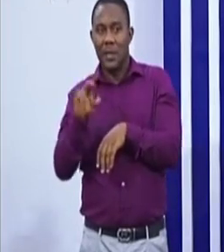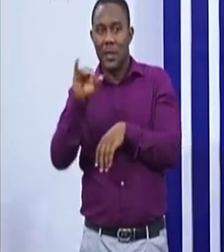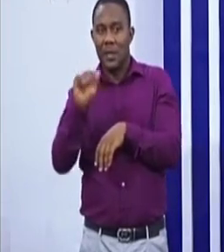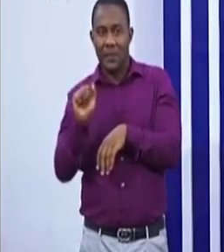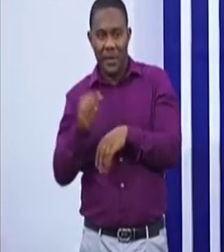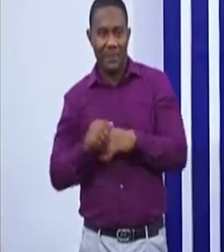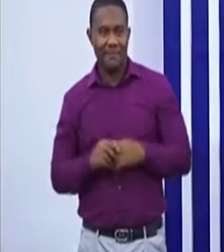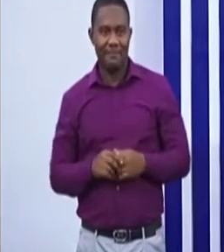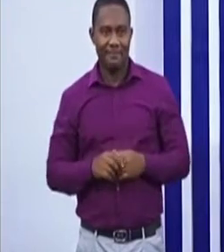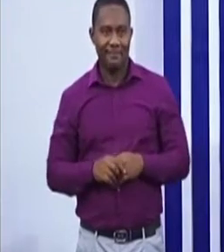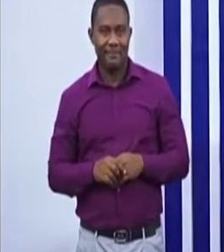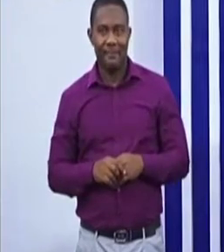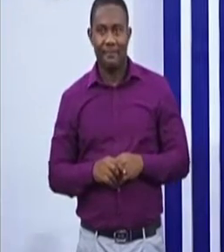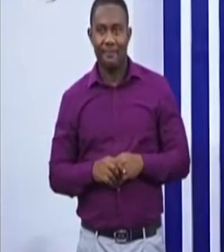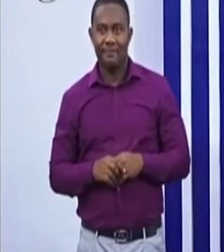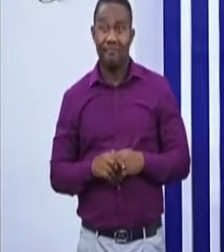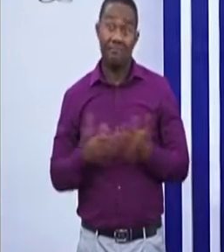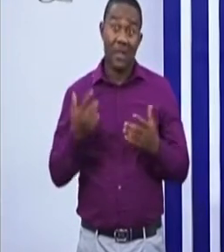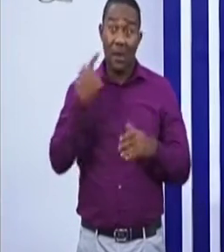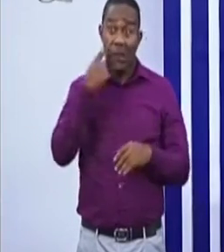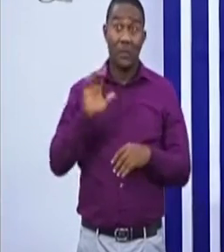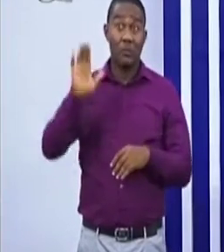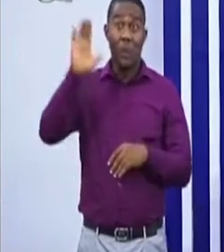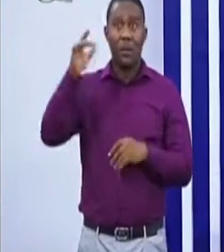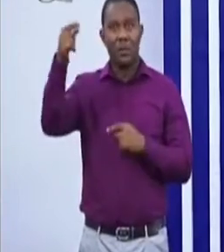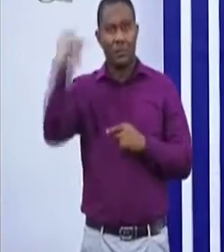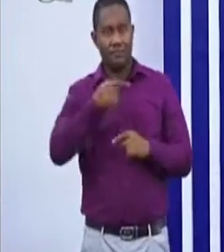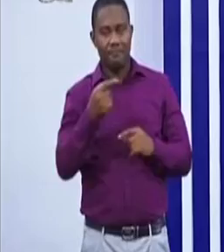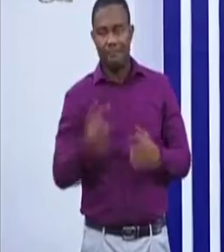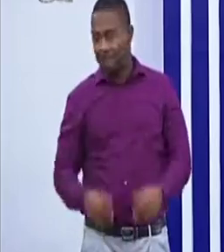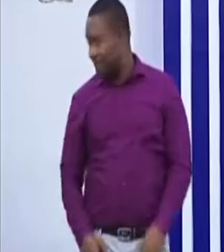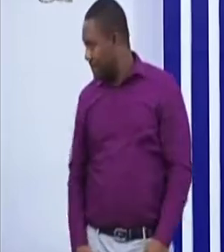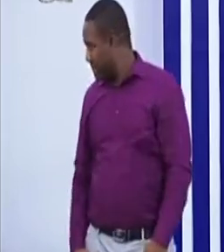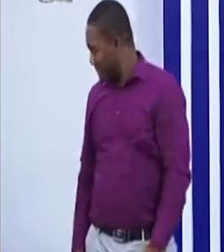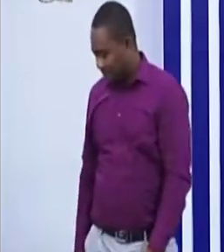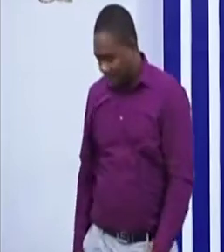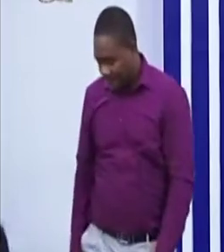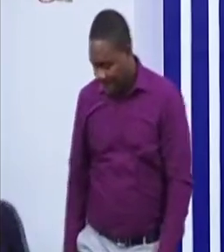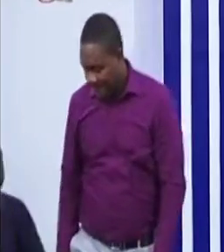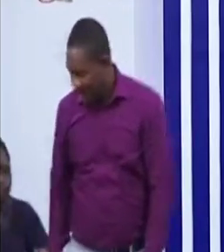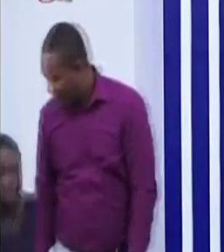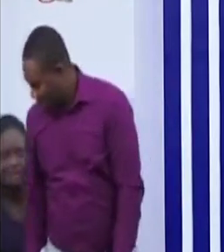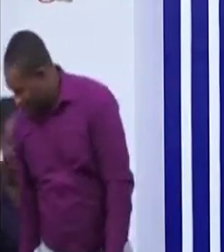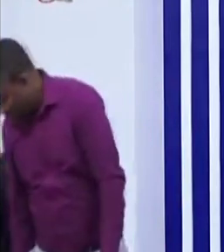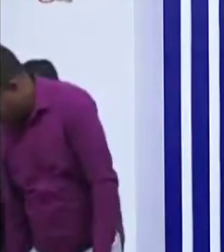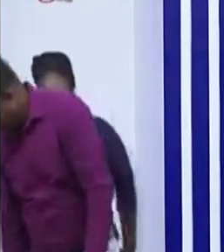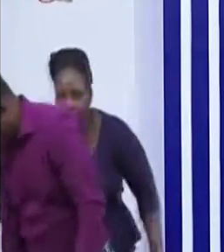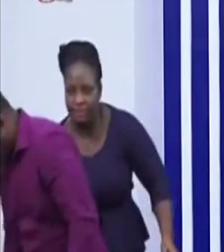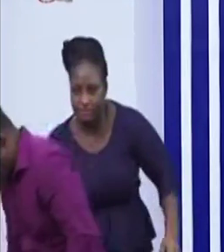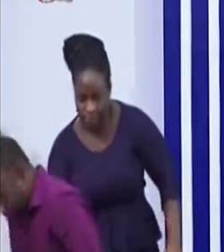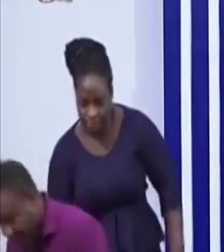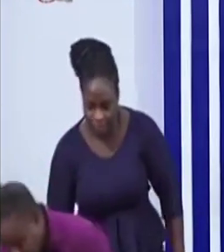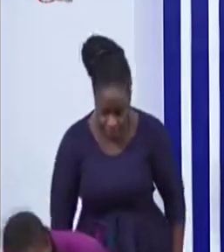if I see your indication by hand, I'll invite you to ask your question. Dixon, very quickly. The quarantine is still open. Where are we on that one?